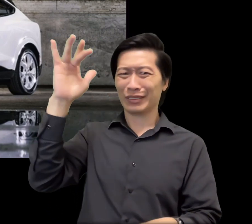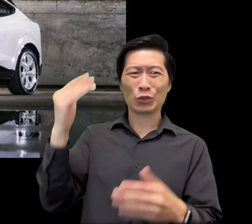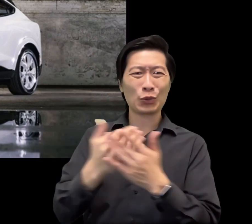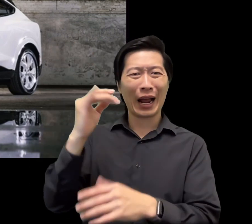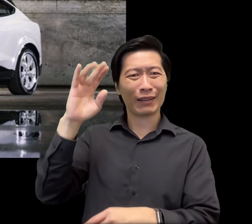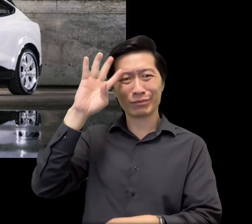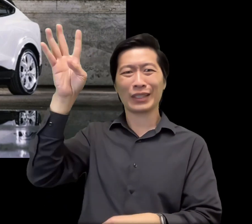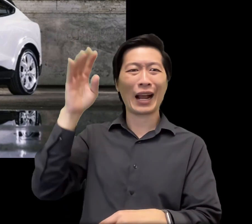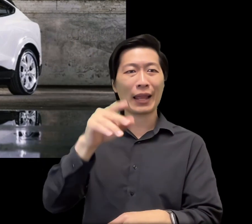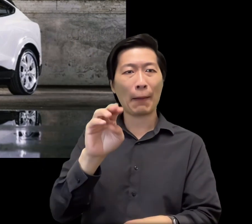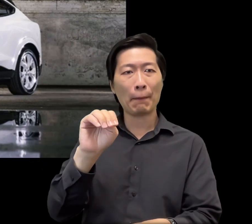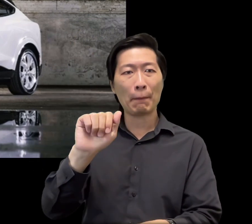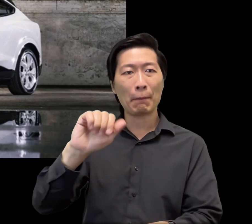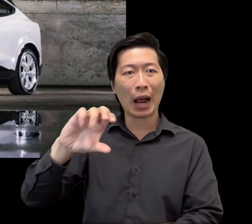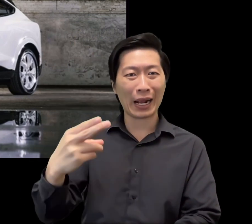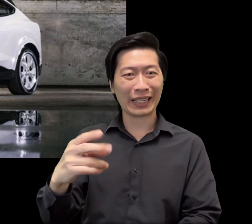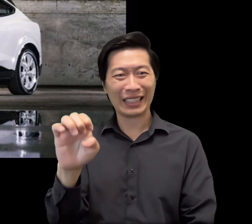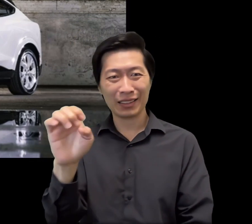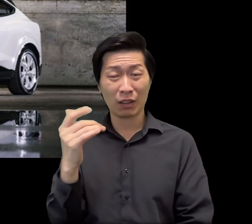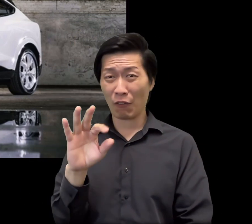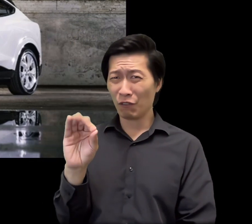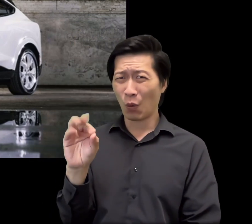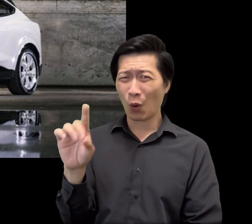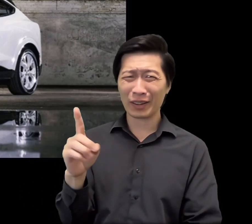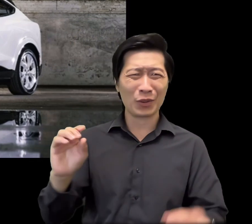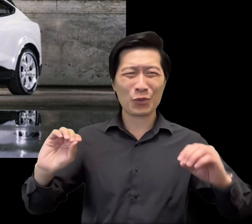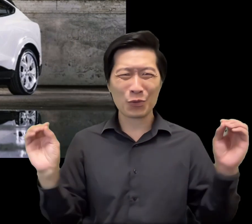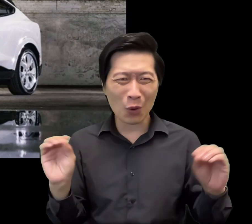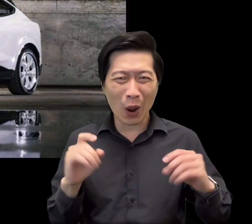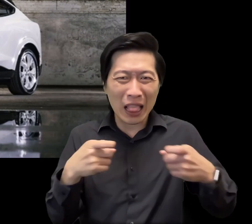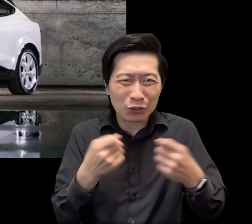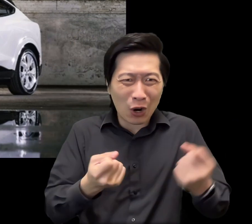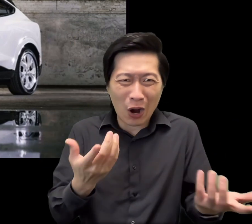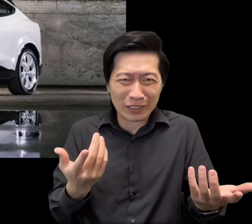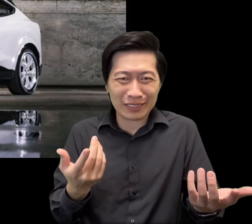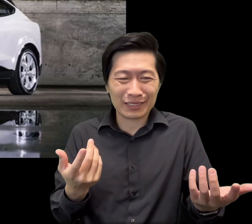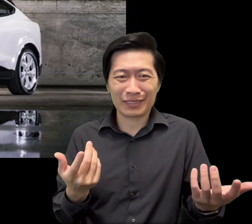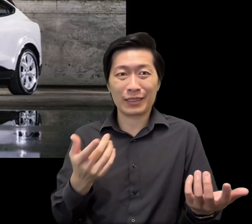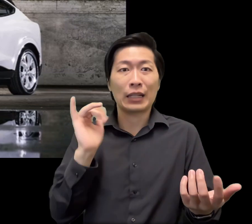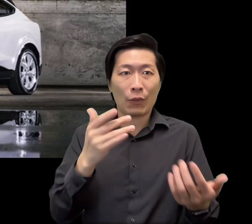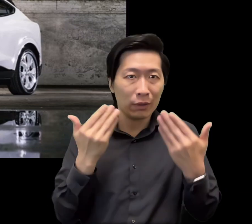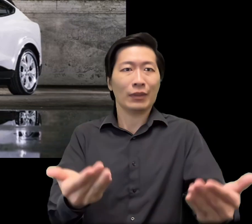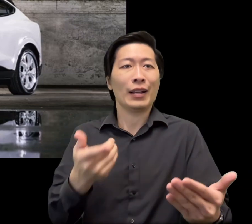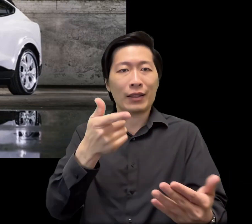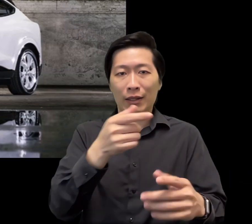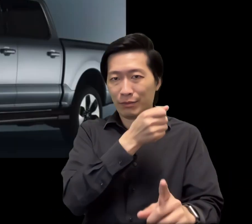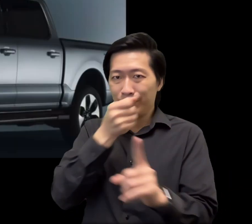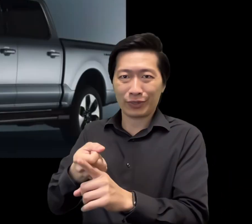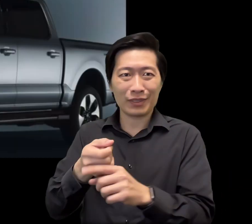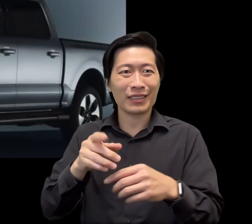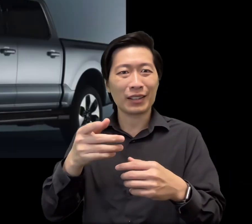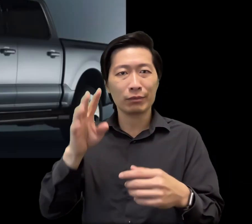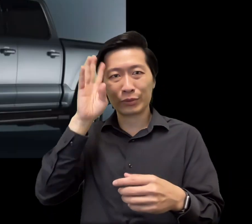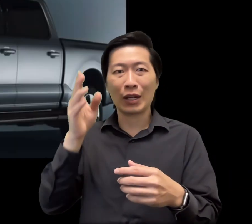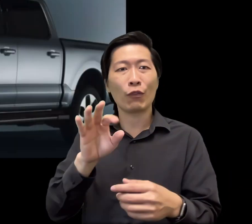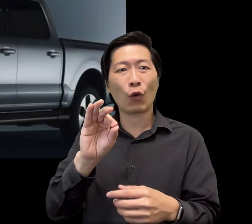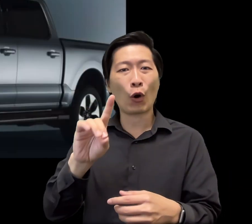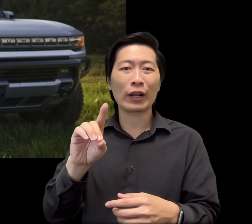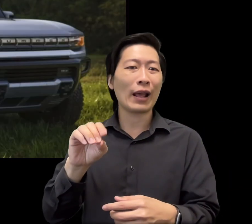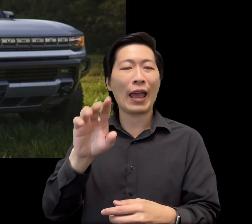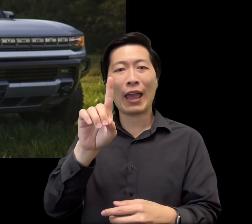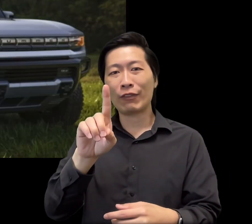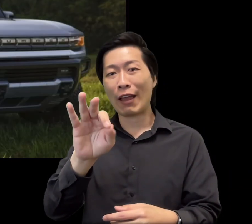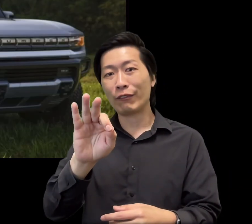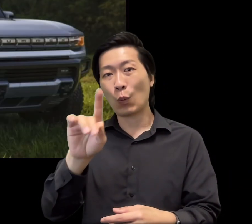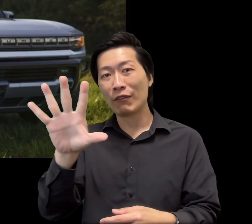inceptions that Tesla created, right? The Mach-E, like Ford, no electric cars back in 2009 when they were selling the Roadster. Now we got this. We got the Ford